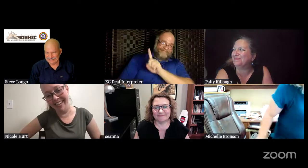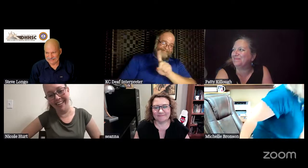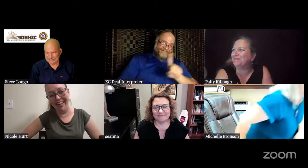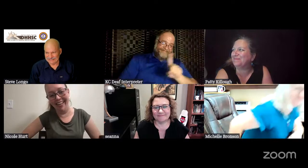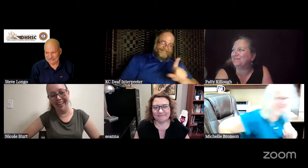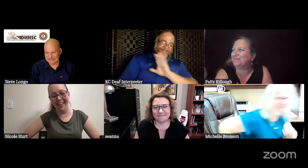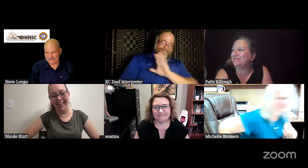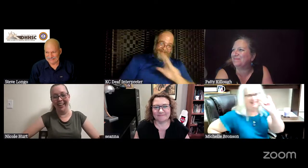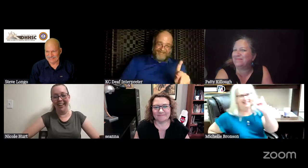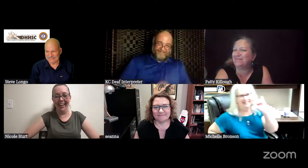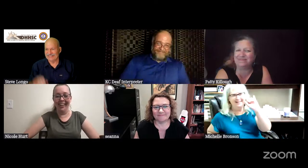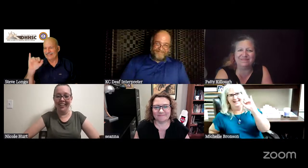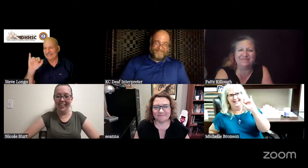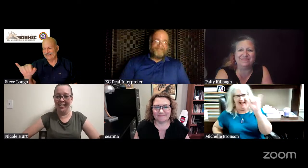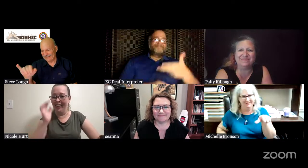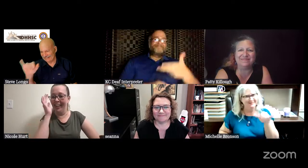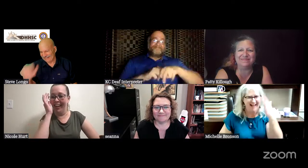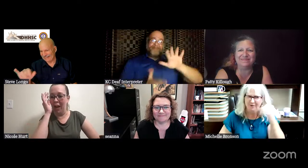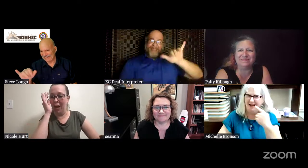All right.